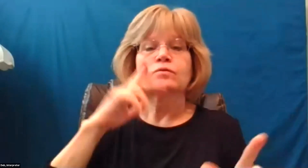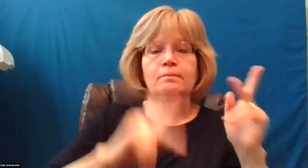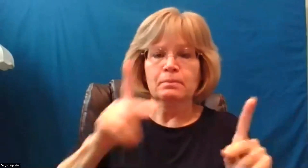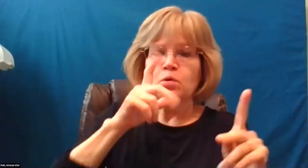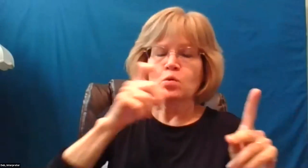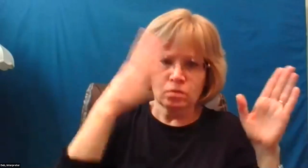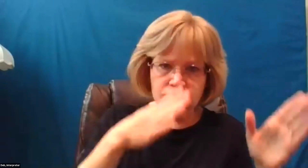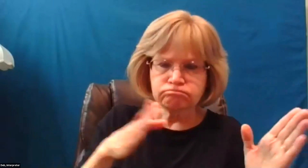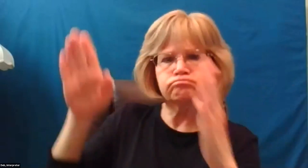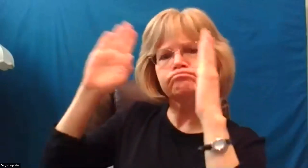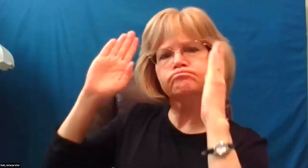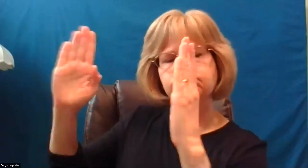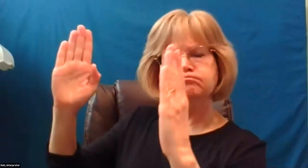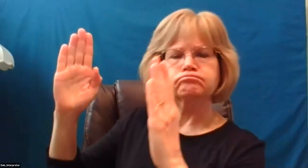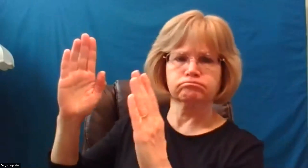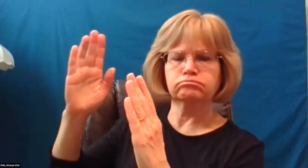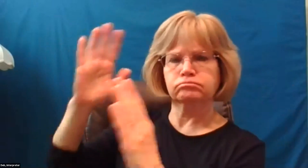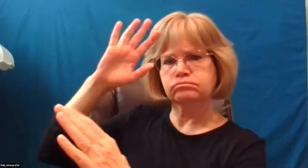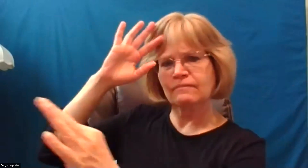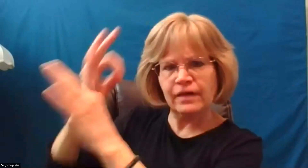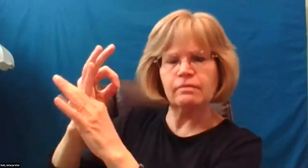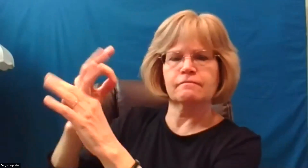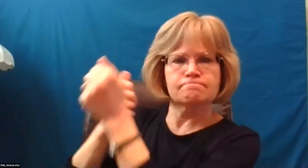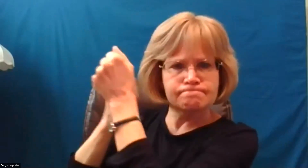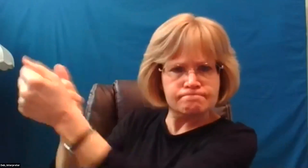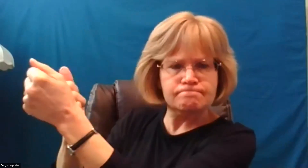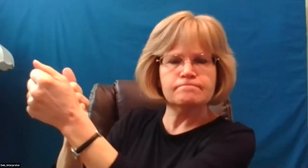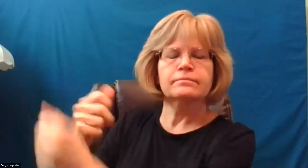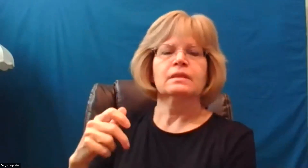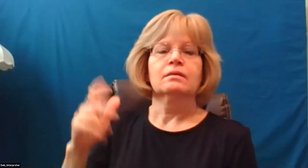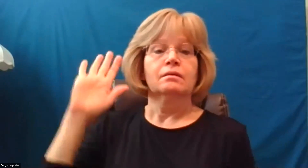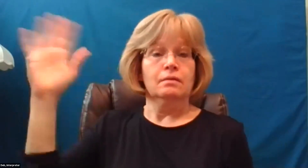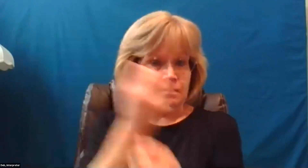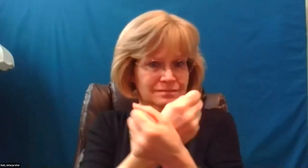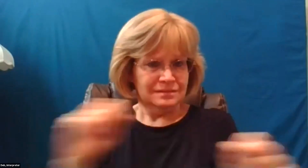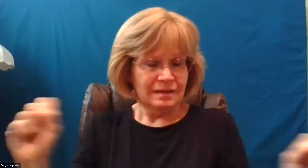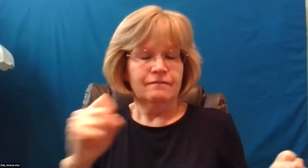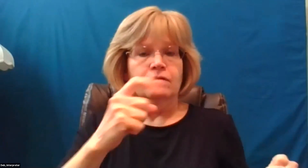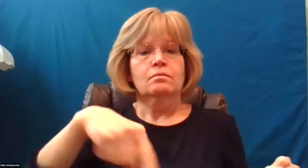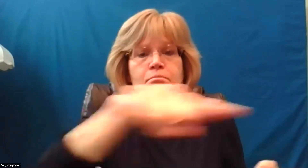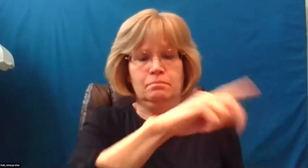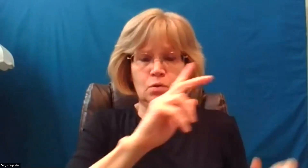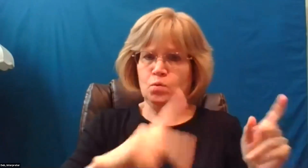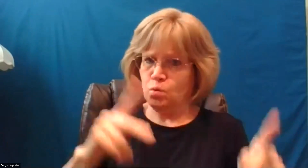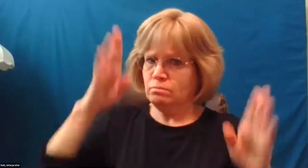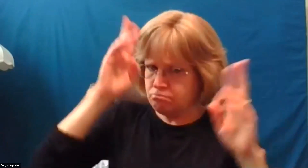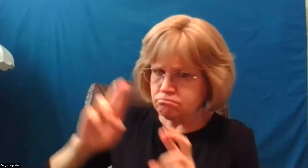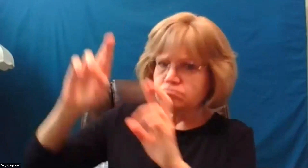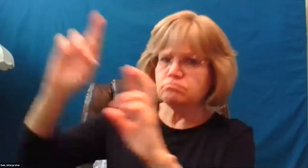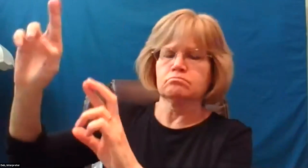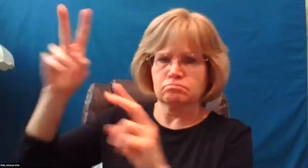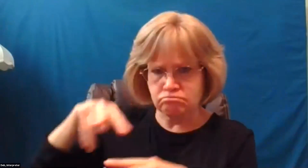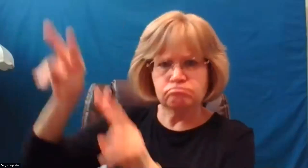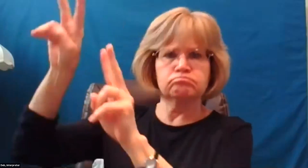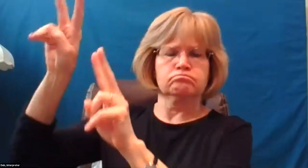those who turn to him in their hearts. Surely his salvation is at hand for those who fear him, that his glory may dwell in